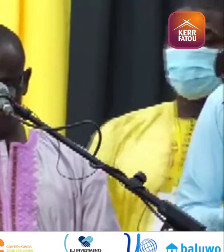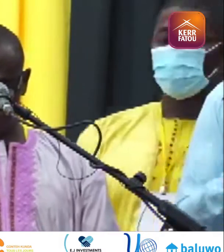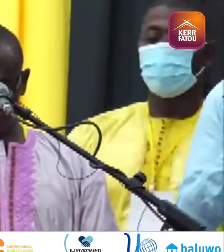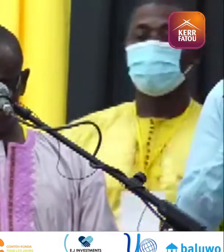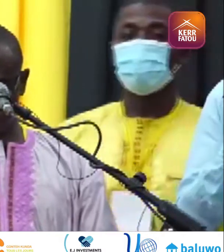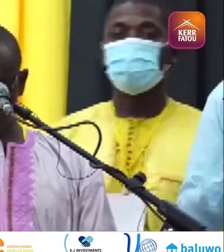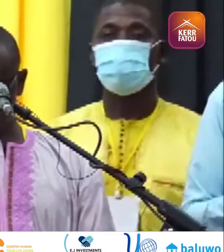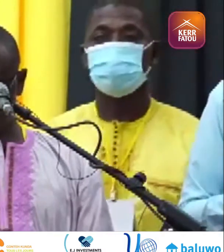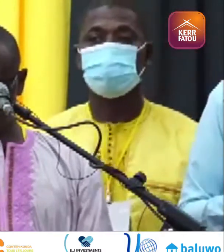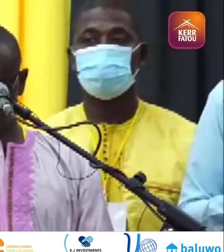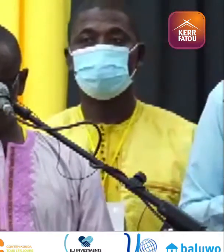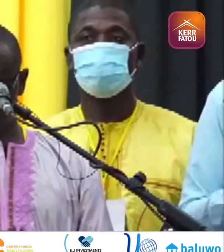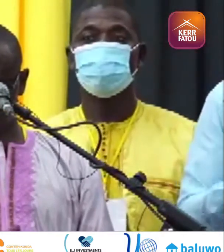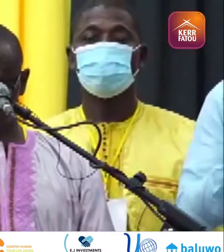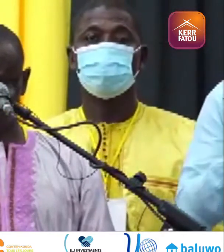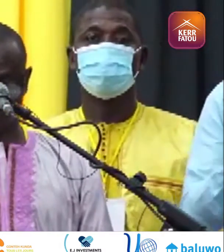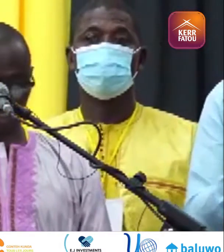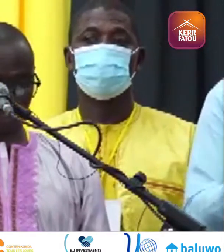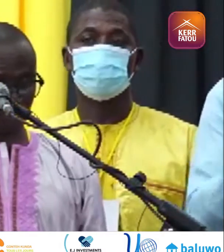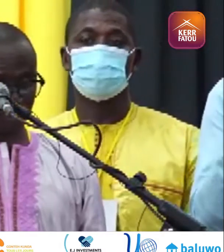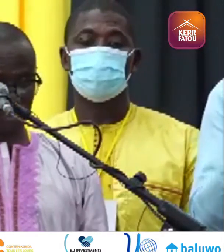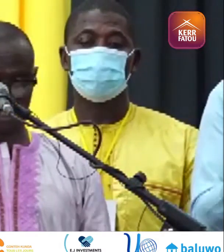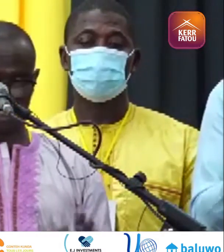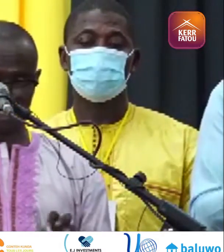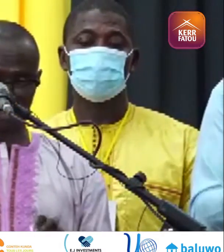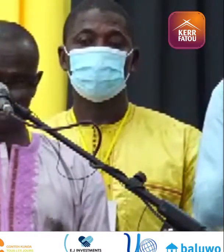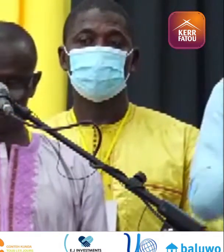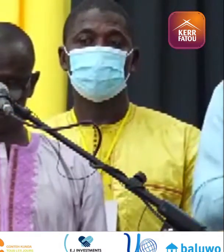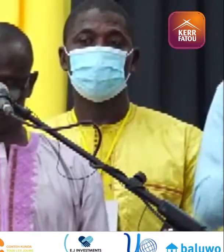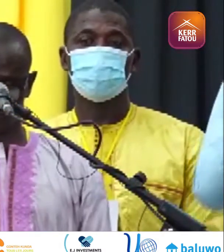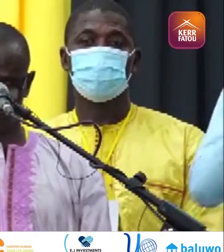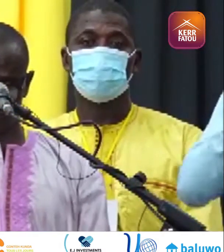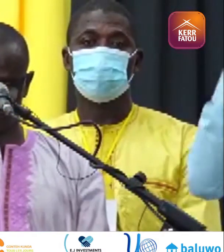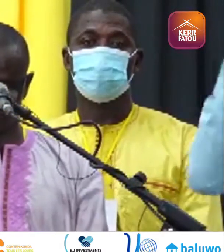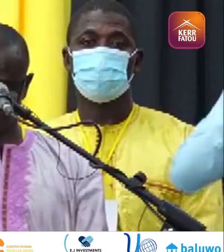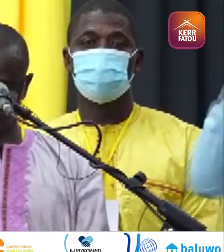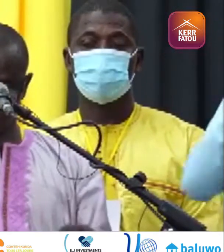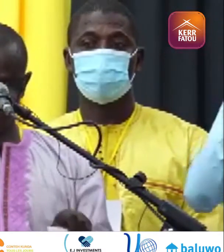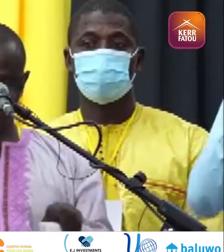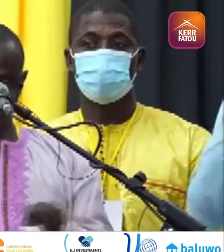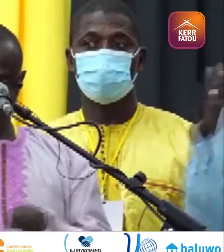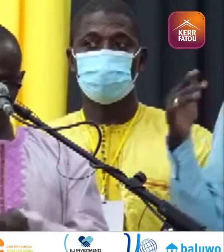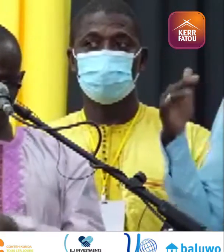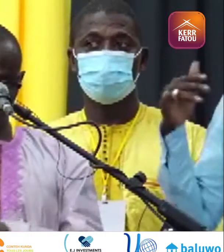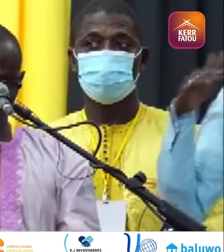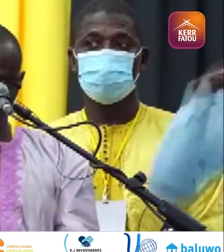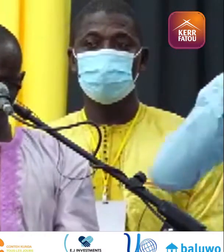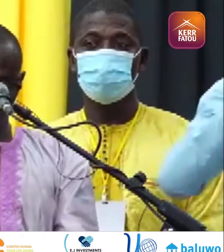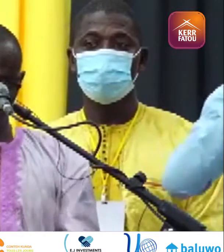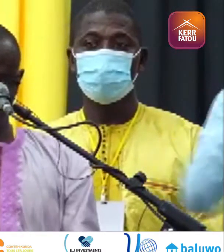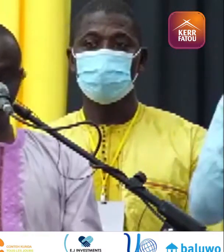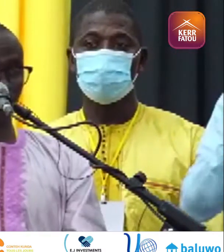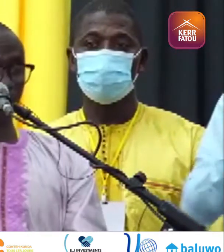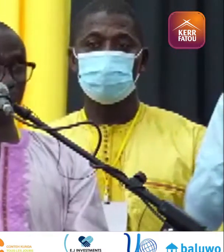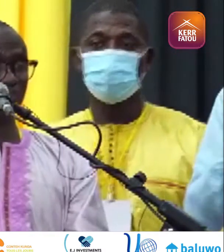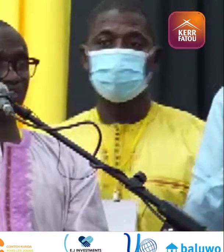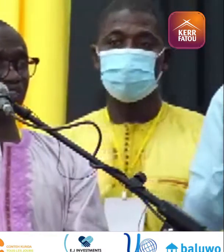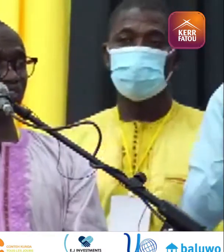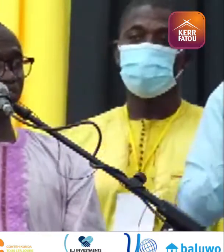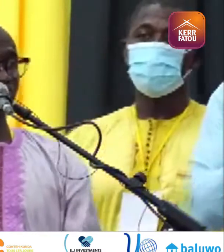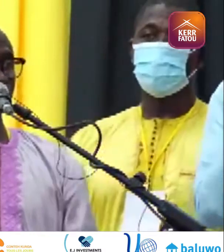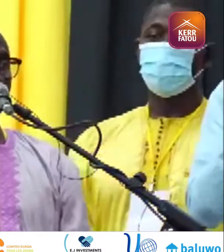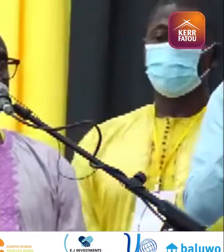Now, that ends the report of the 2018 Congress, and I want once